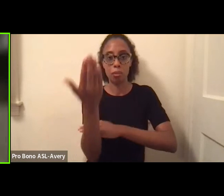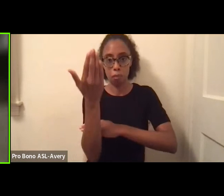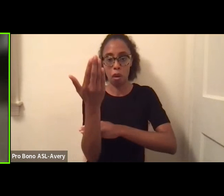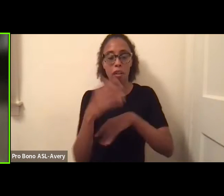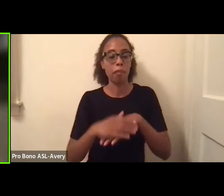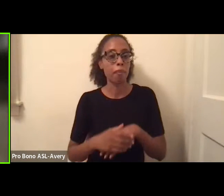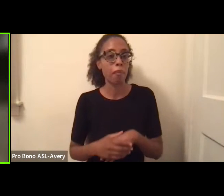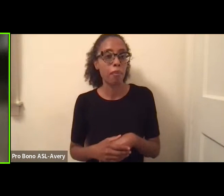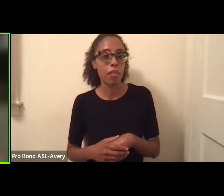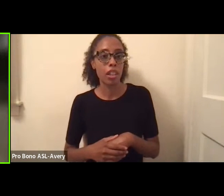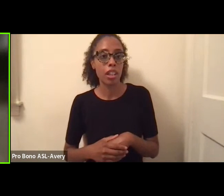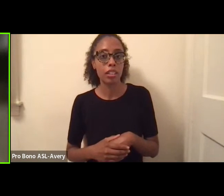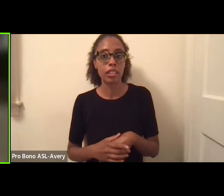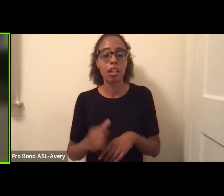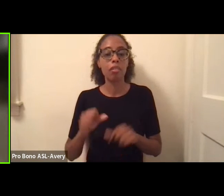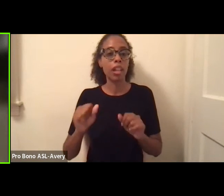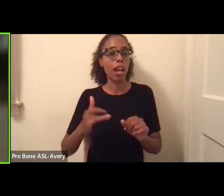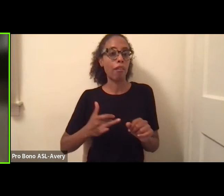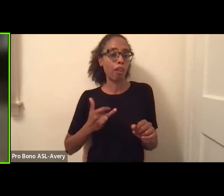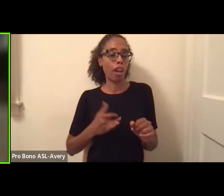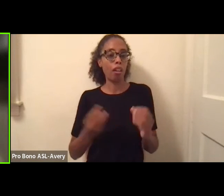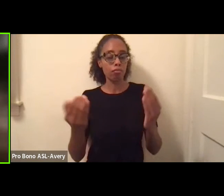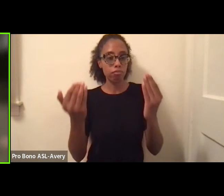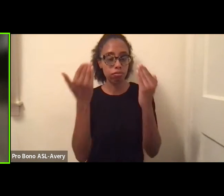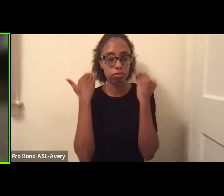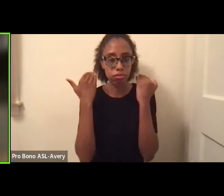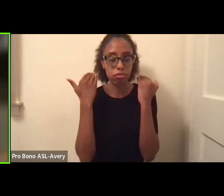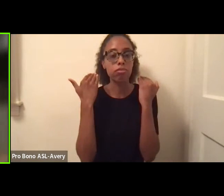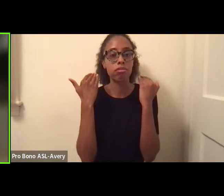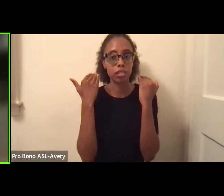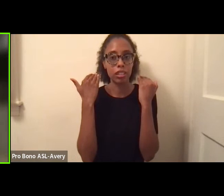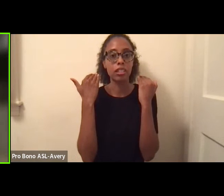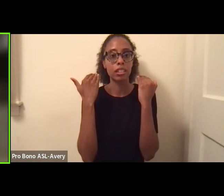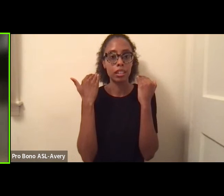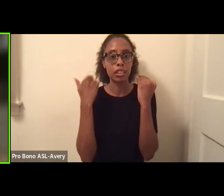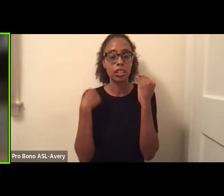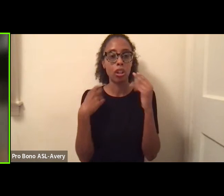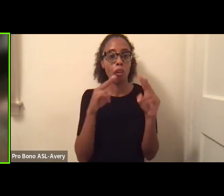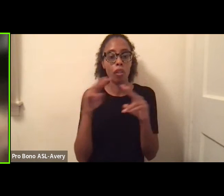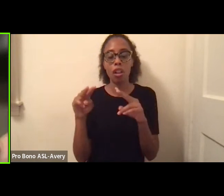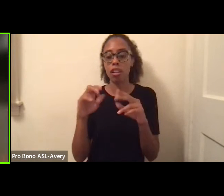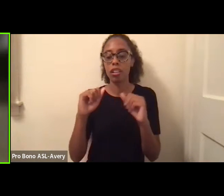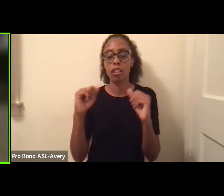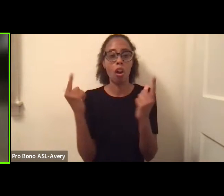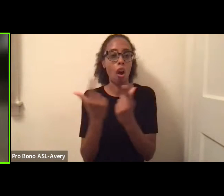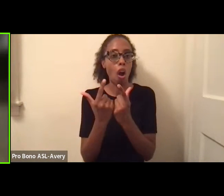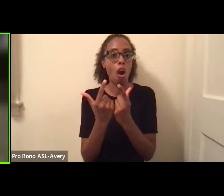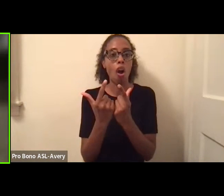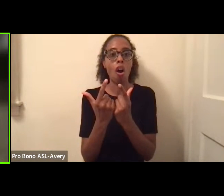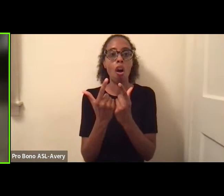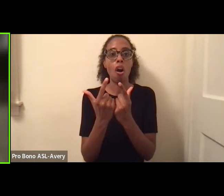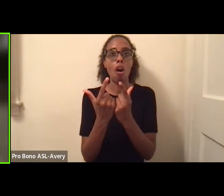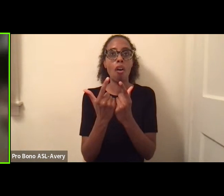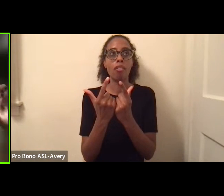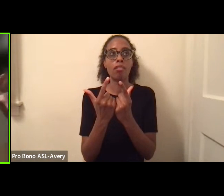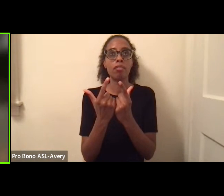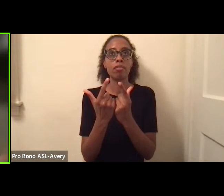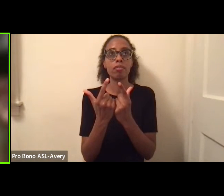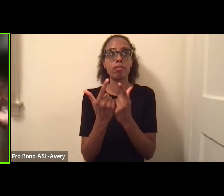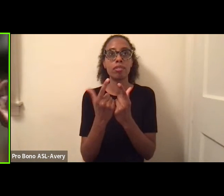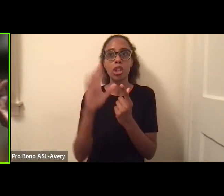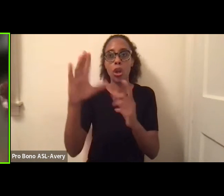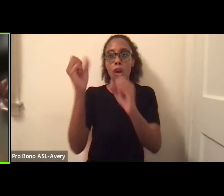So it can feel overwhelming as you look at all of the branches that stem from your vision statement, right?